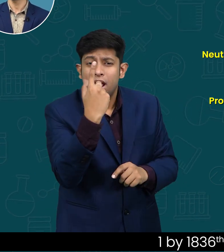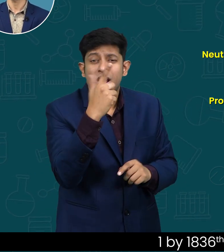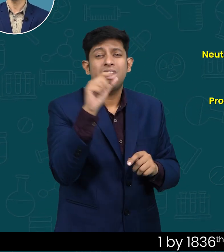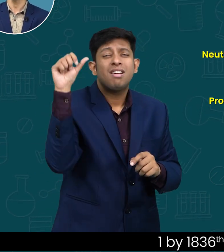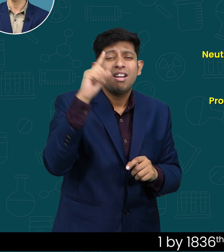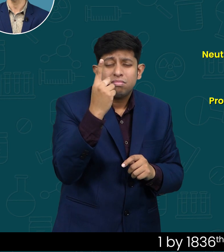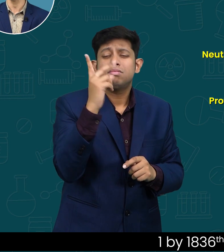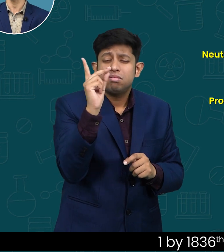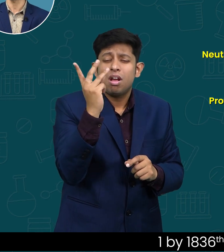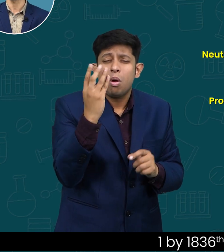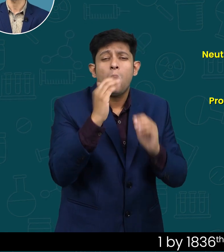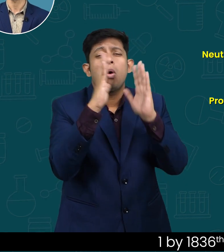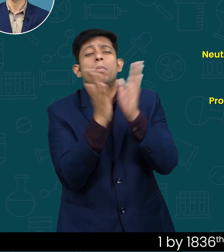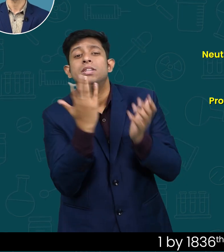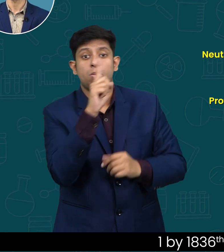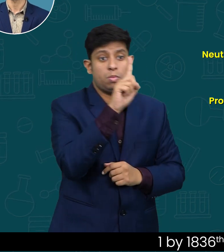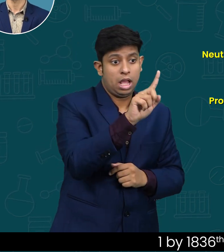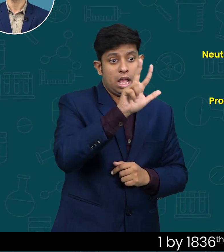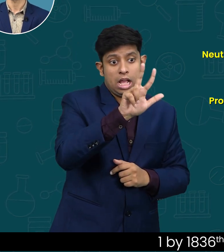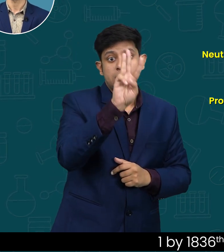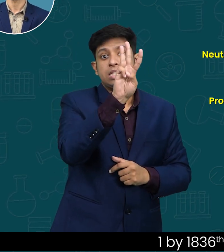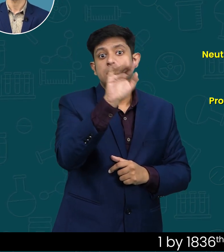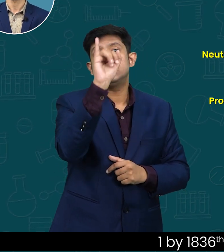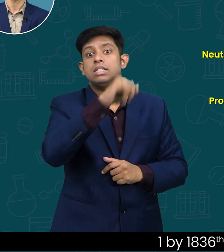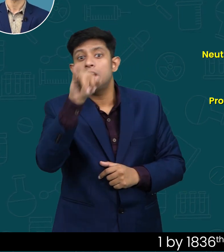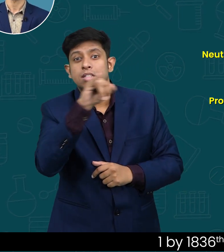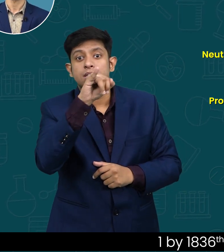1836th that of a proton.